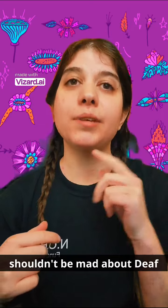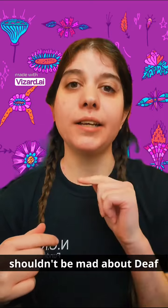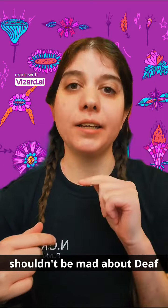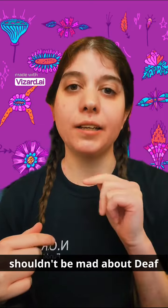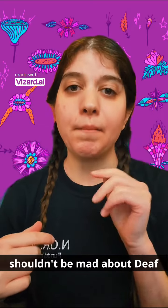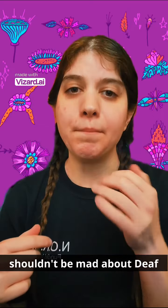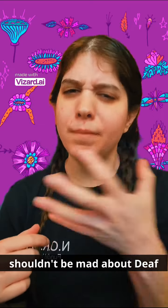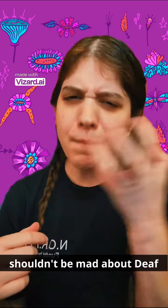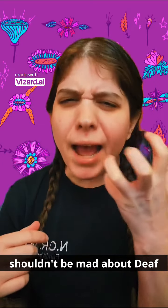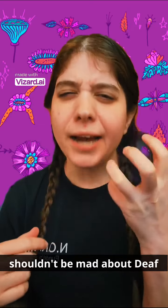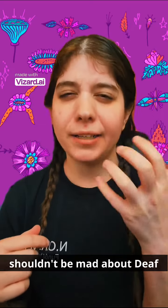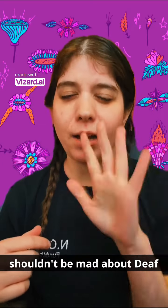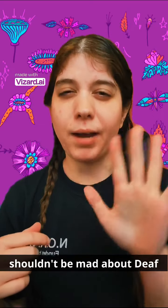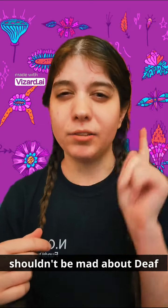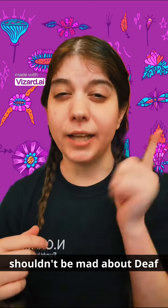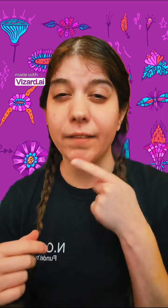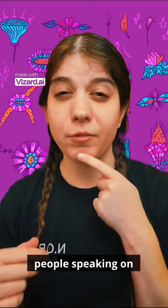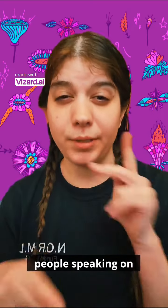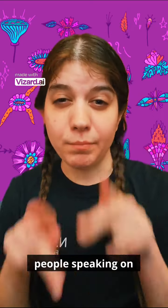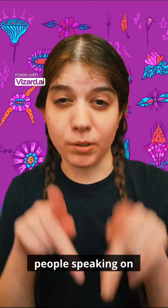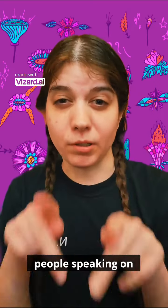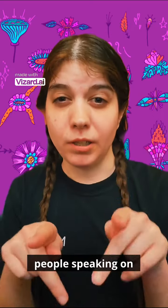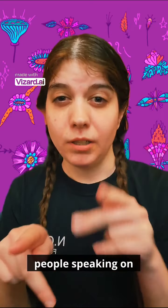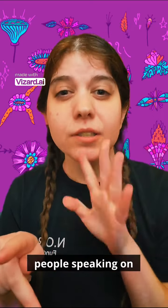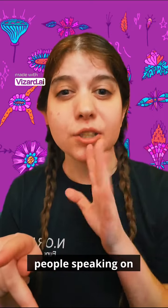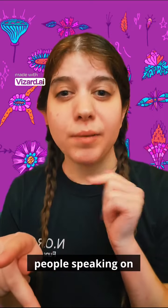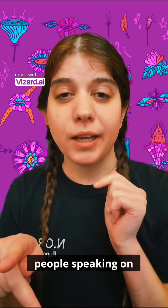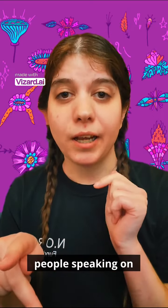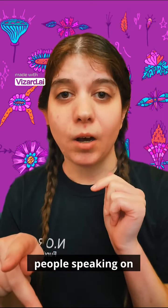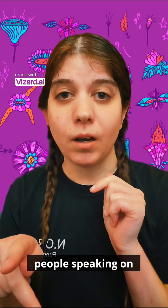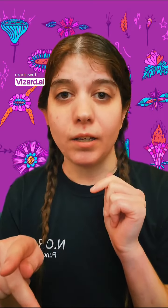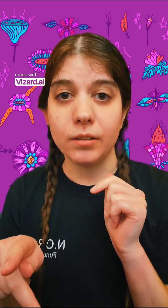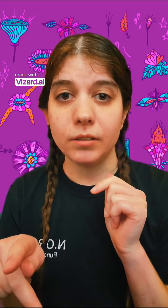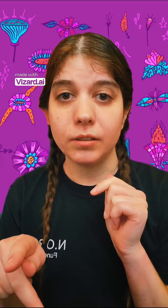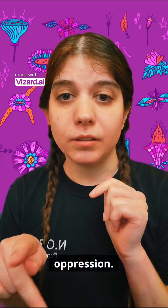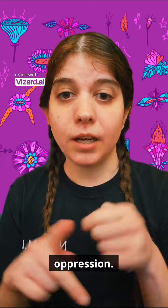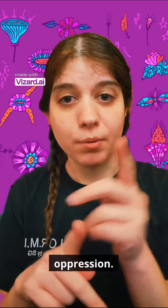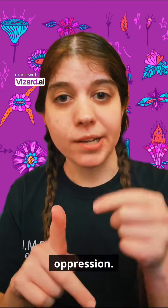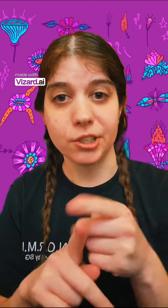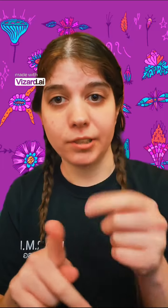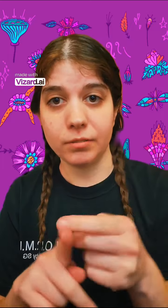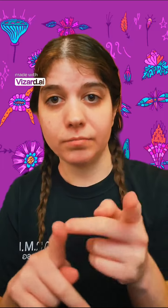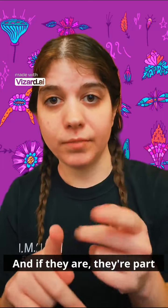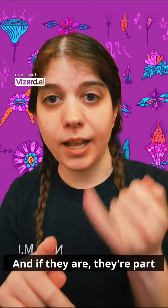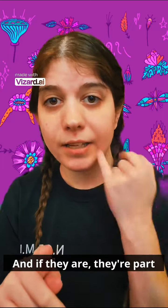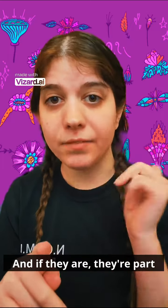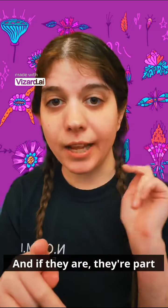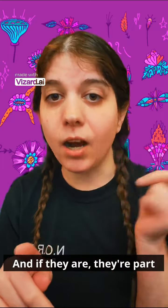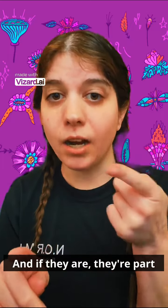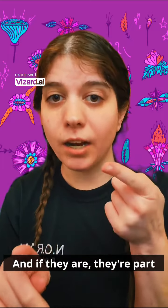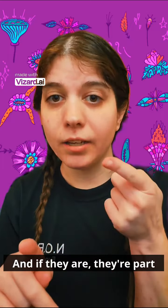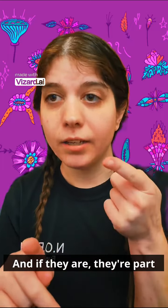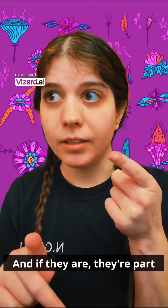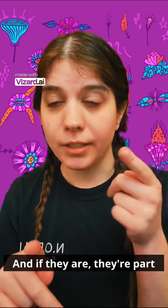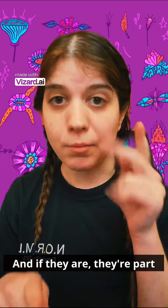be mad about deaf people speaking on oppression. And if they are, they're